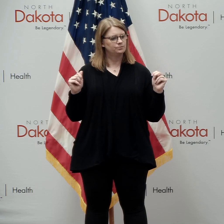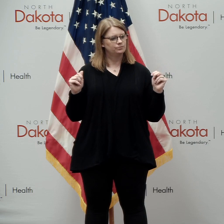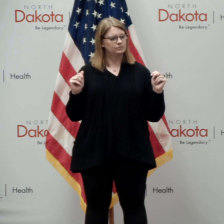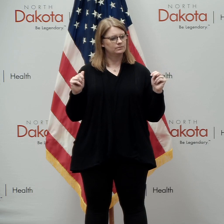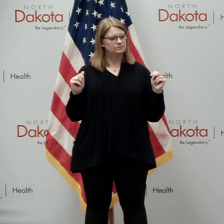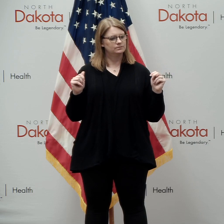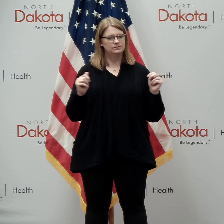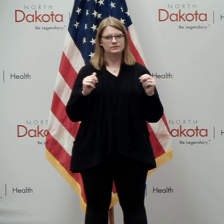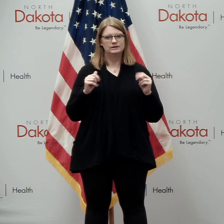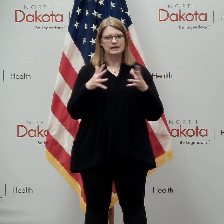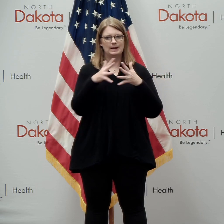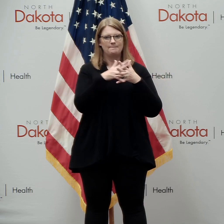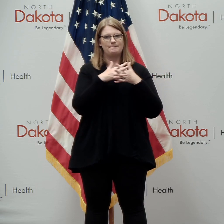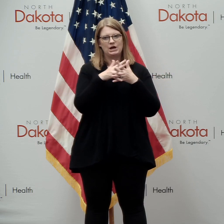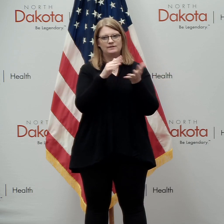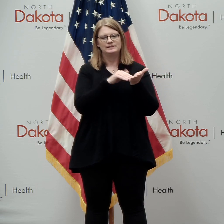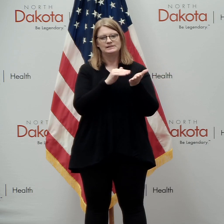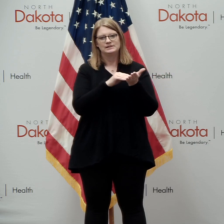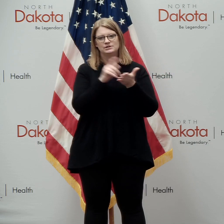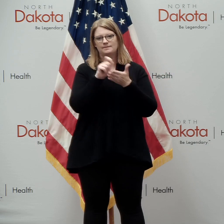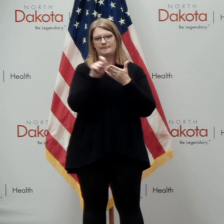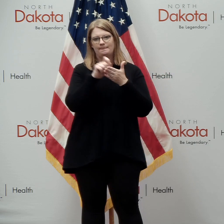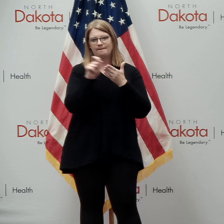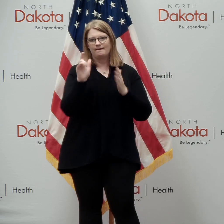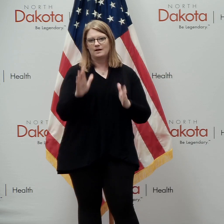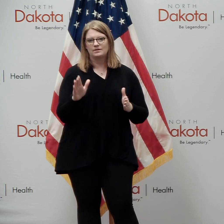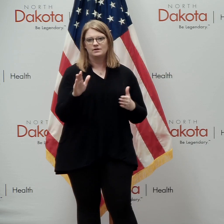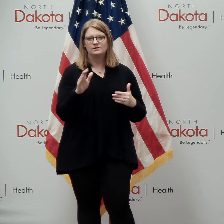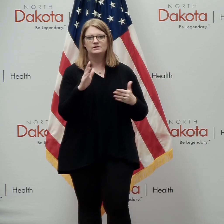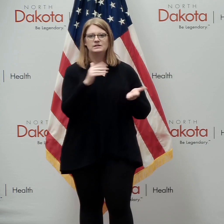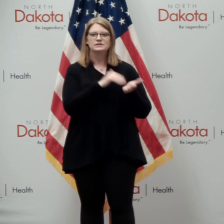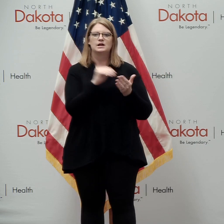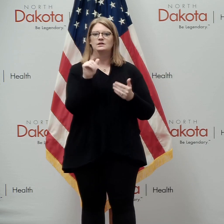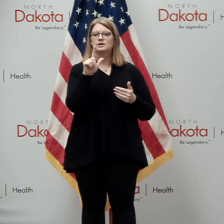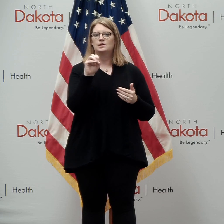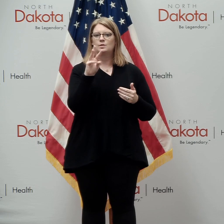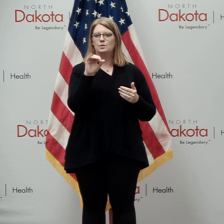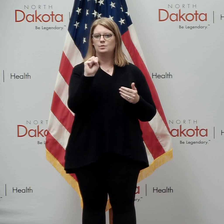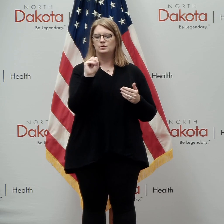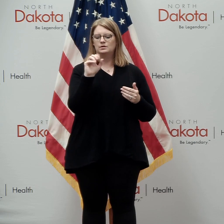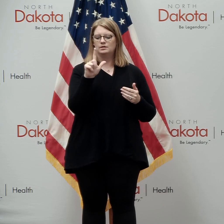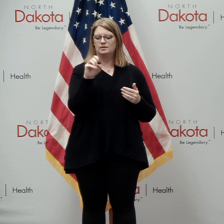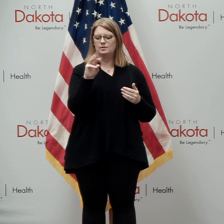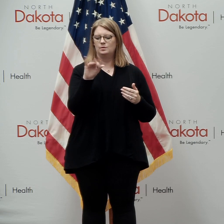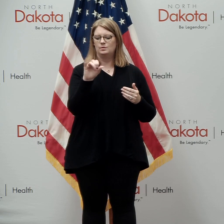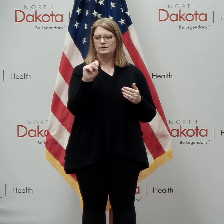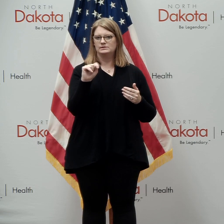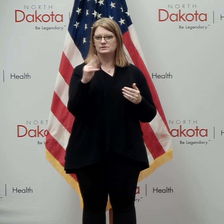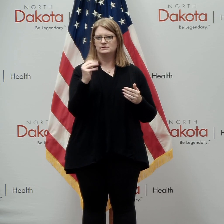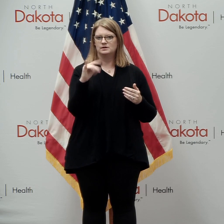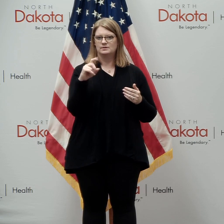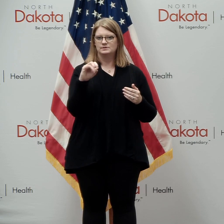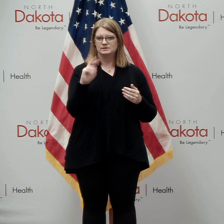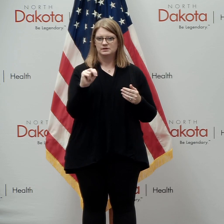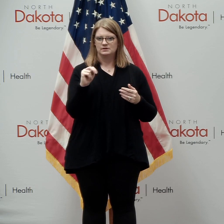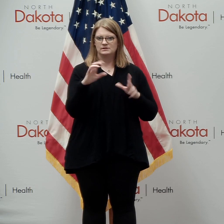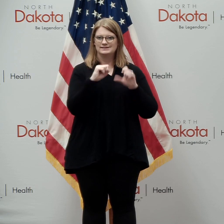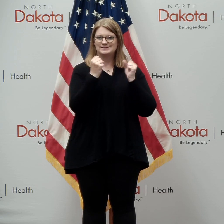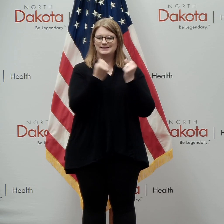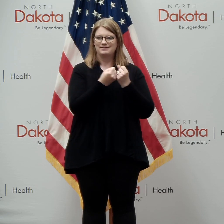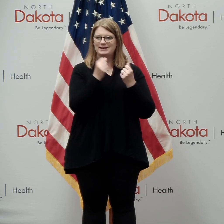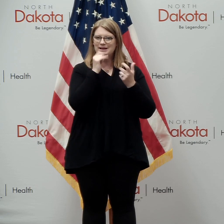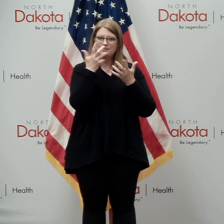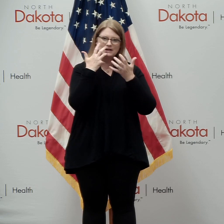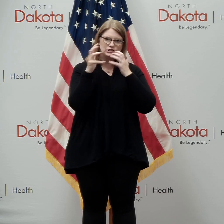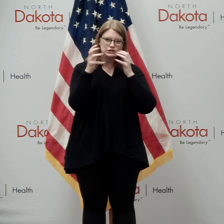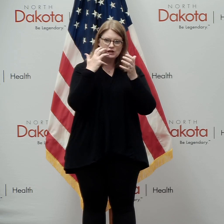this is from American physician and author, Dr. Lewis Thompson, and said, "Society evolves not by shouting